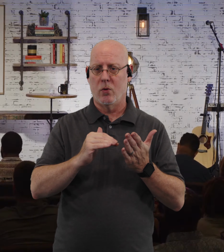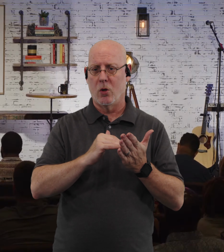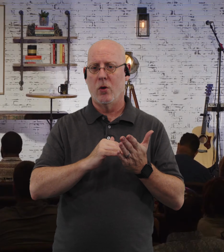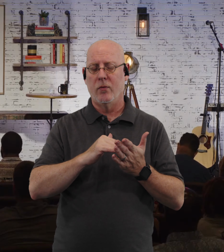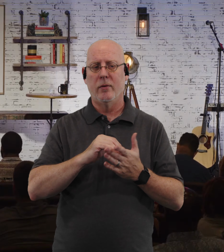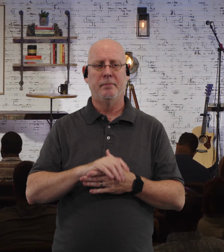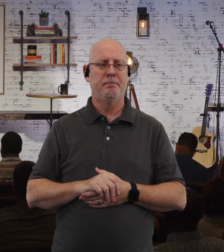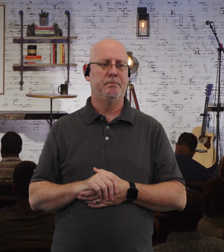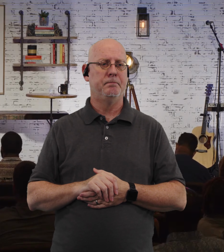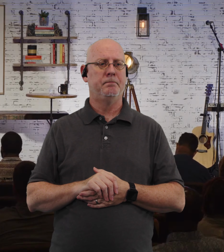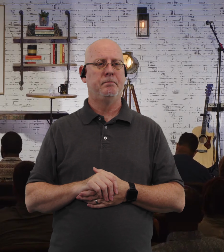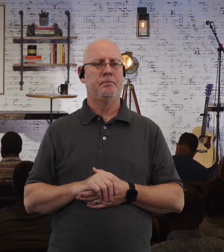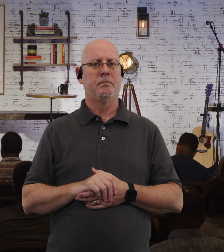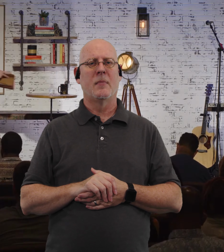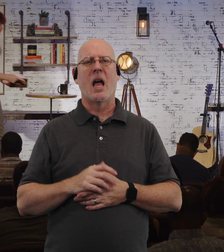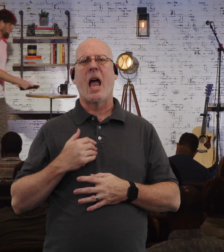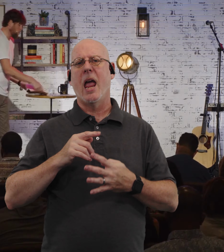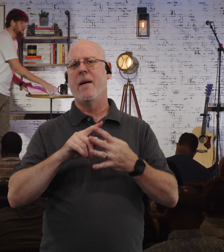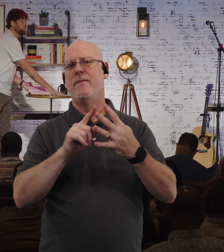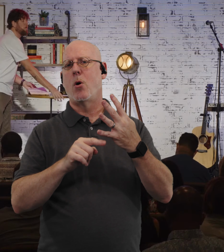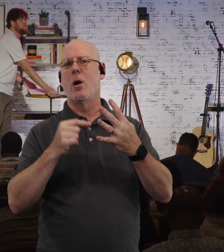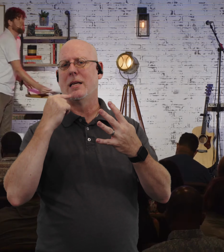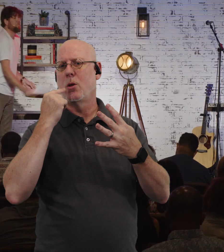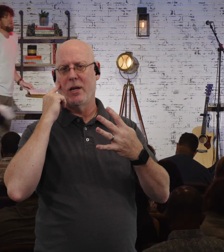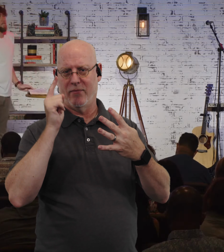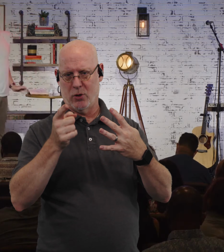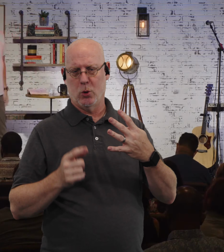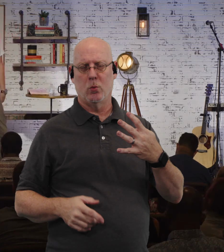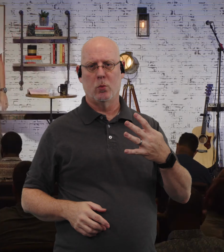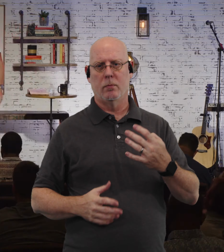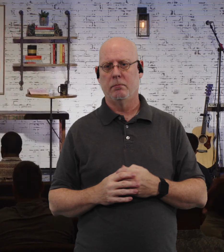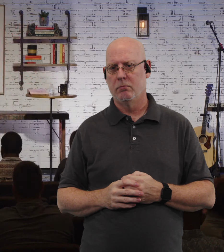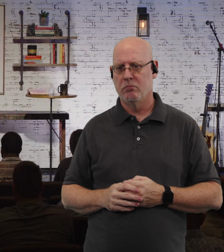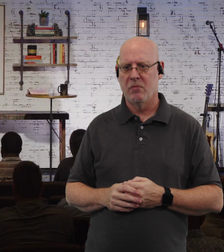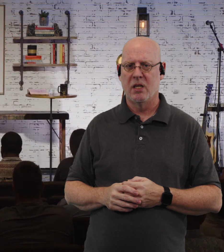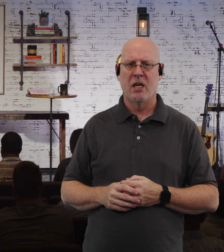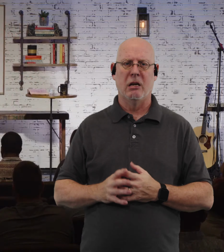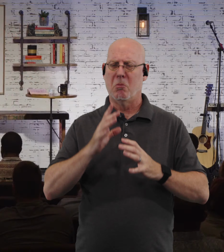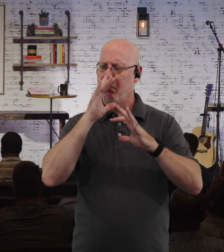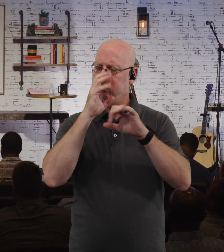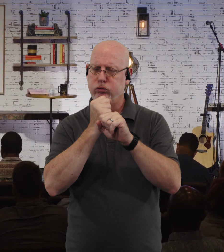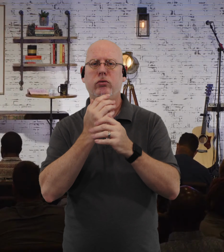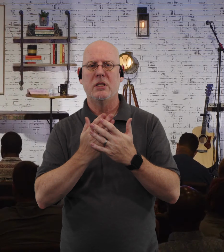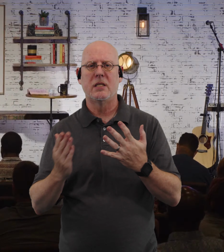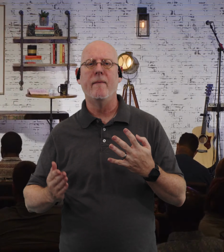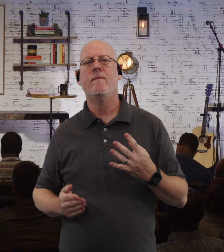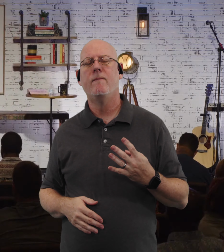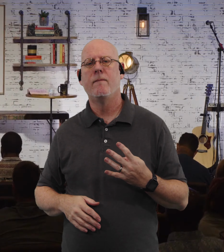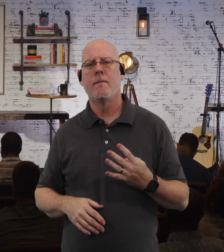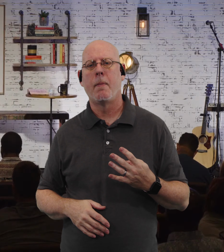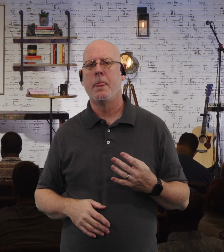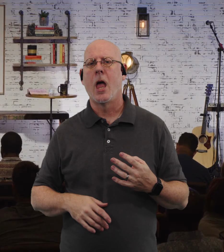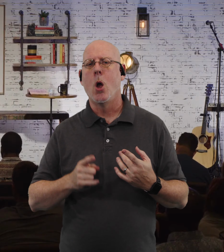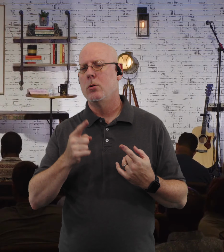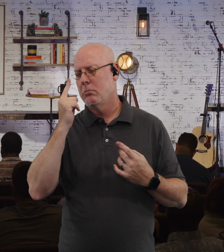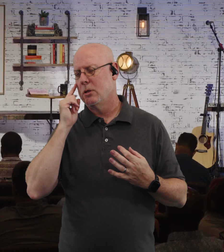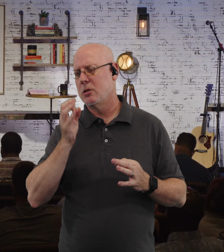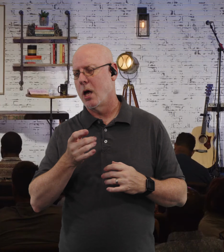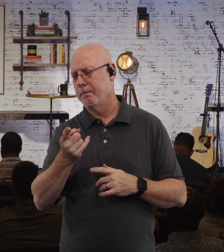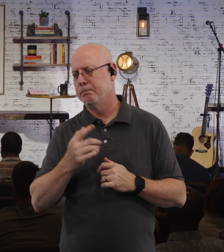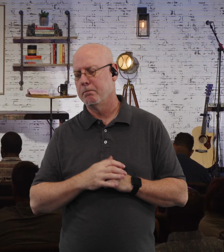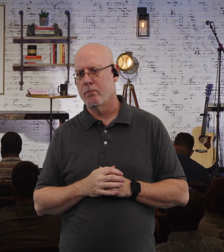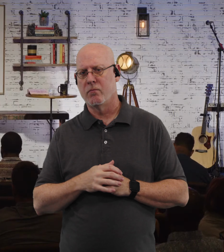again. So I've got four declarations for you guys this morning. Some fascinating stuff. And I want you to